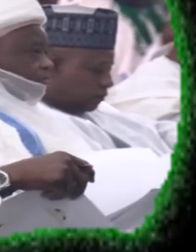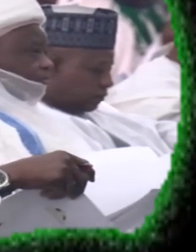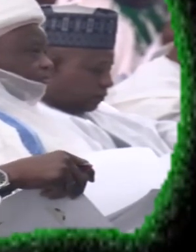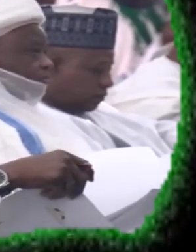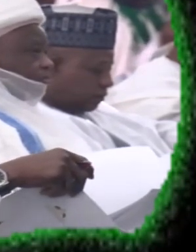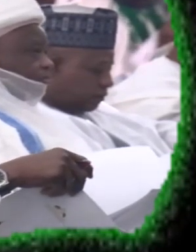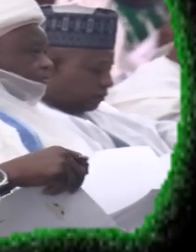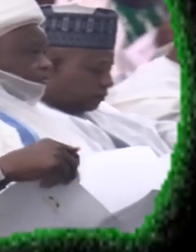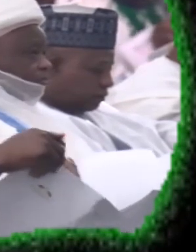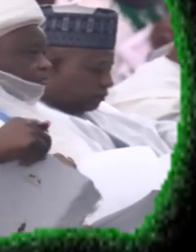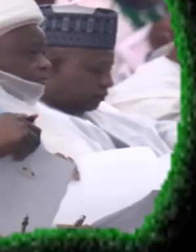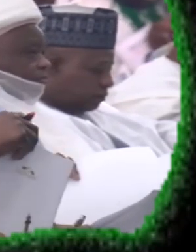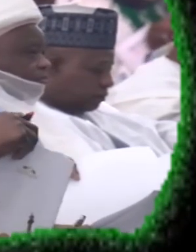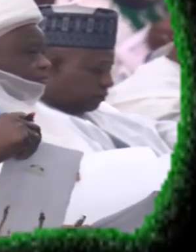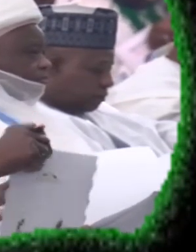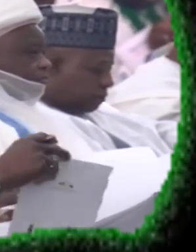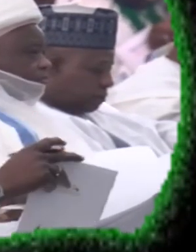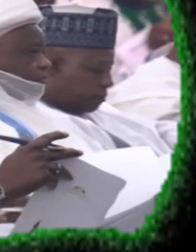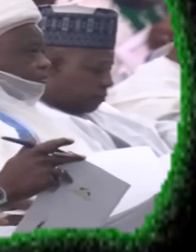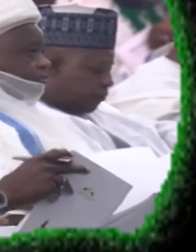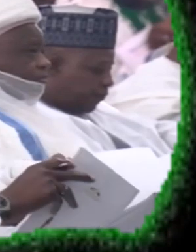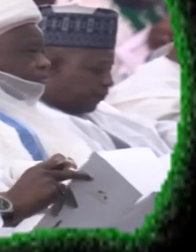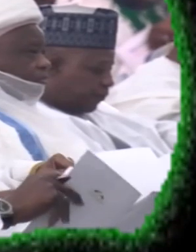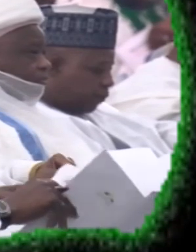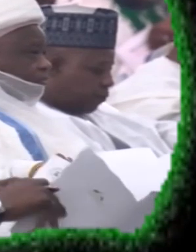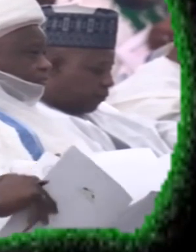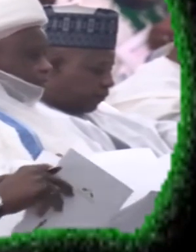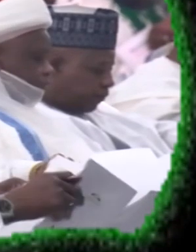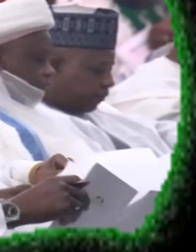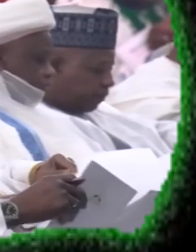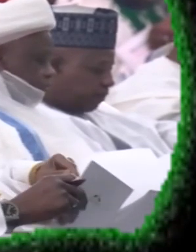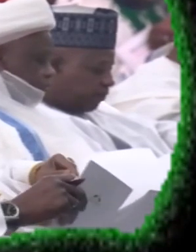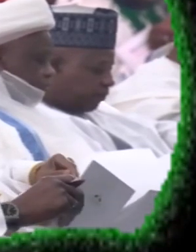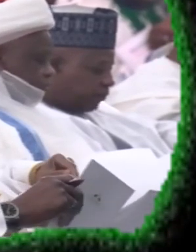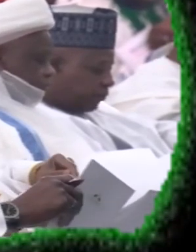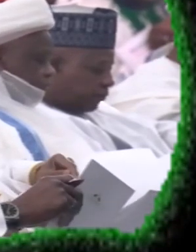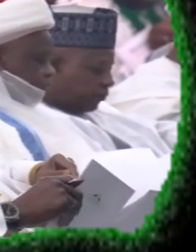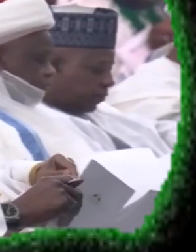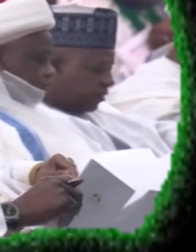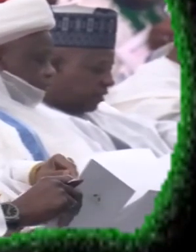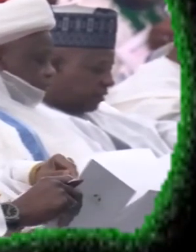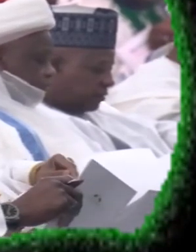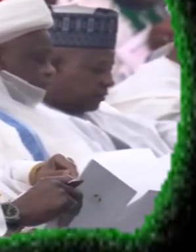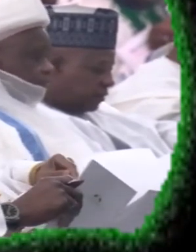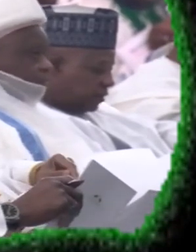that you will succeed. You have done it before, and Almighty Allah will make it possible for you.